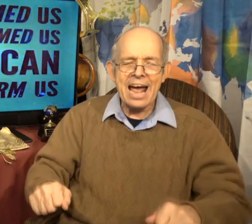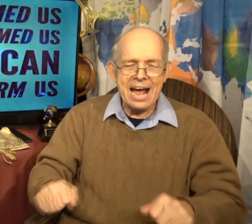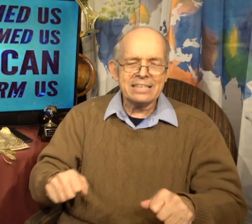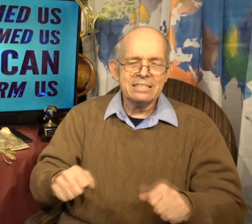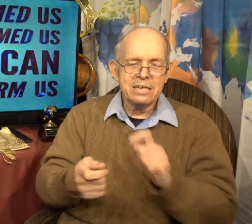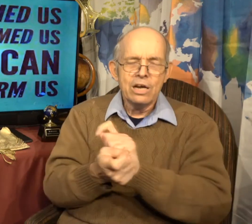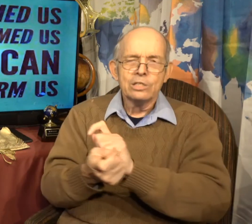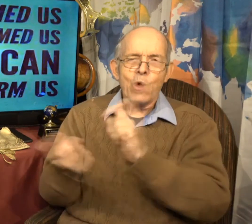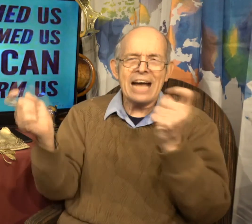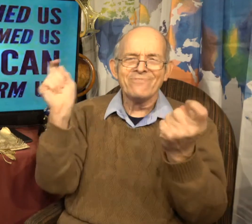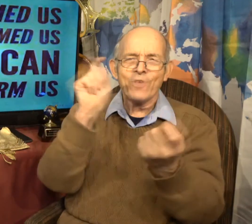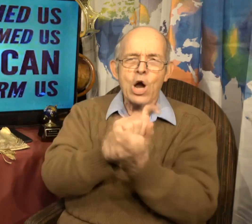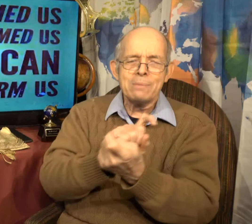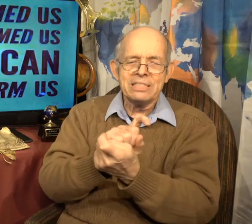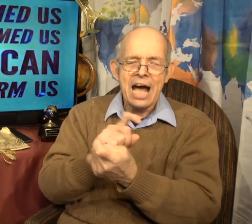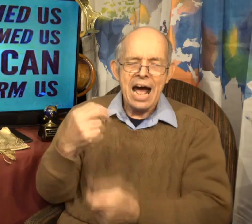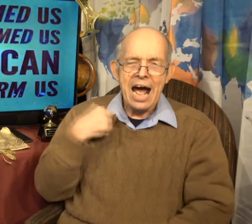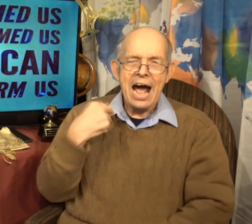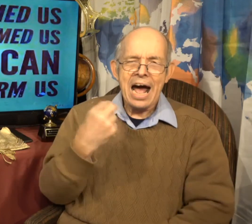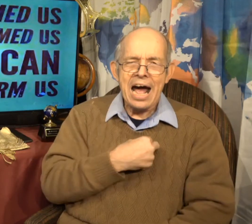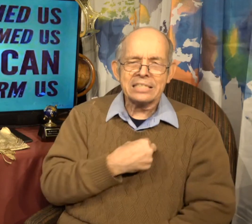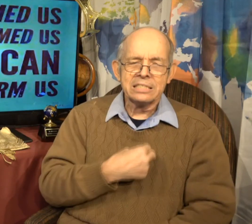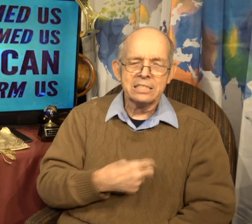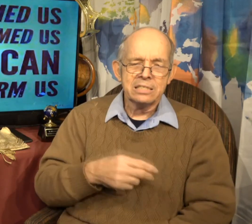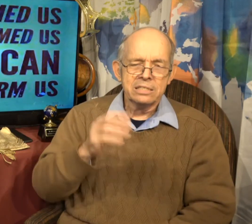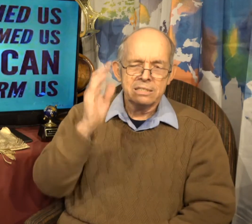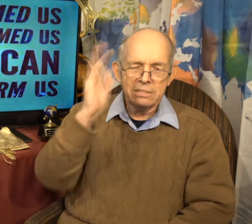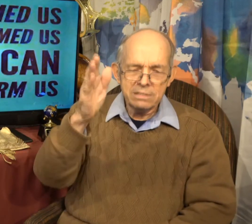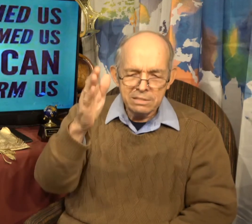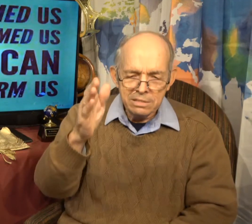can transform us.